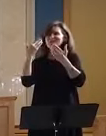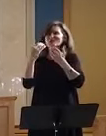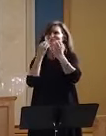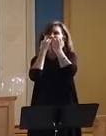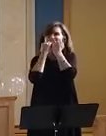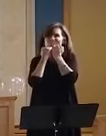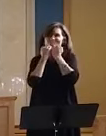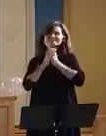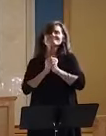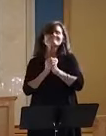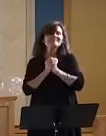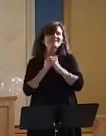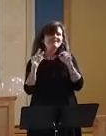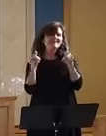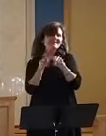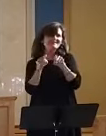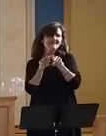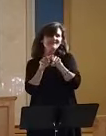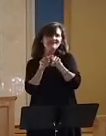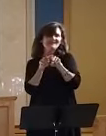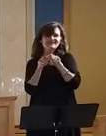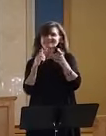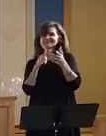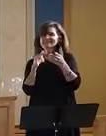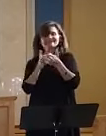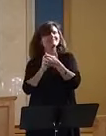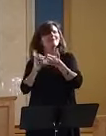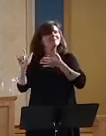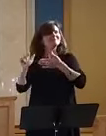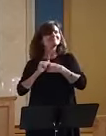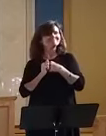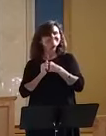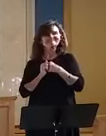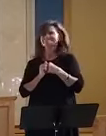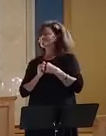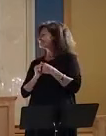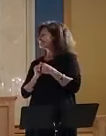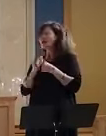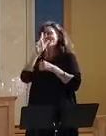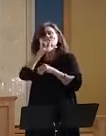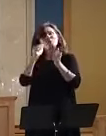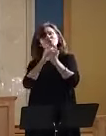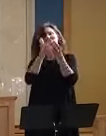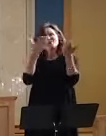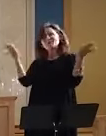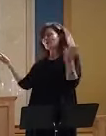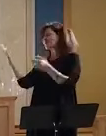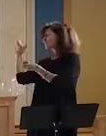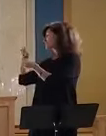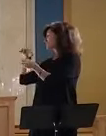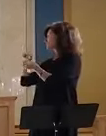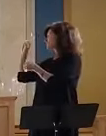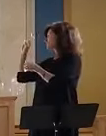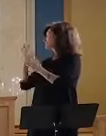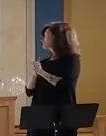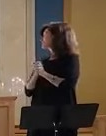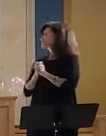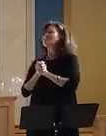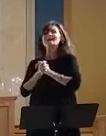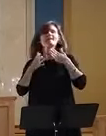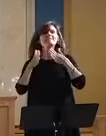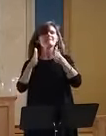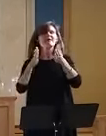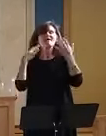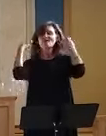care, and that's that. The Lord be with you. And with your spirit.